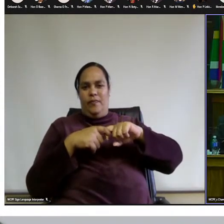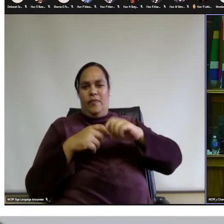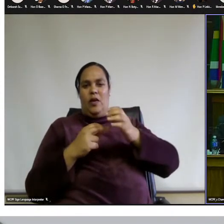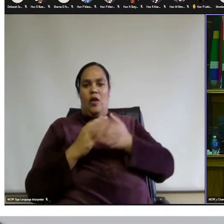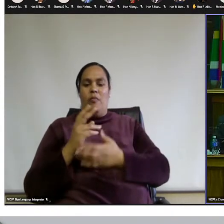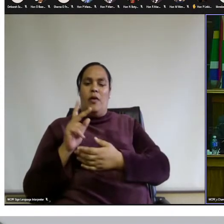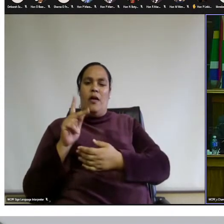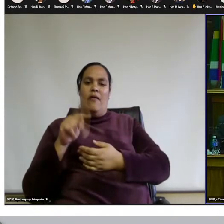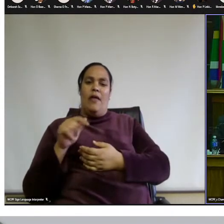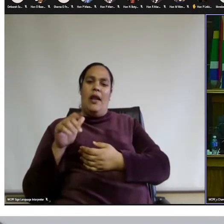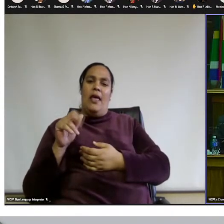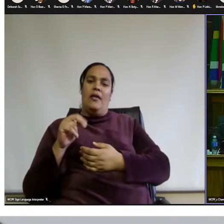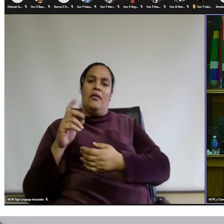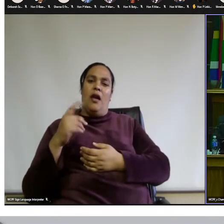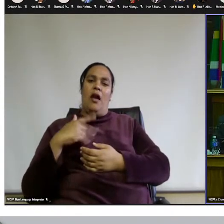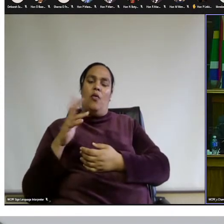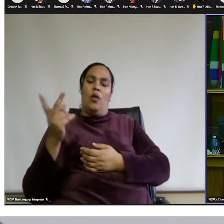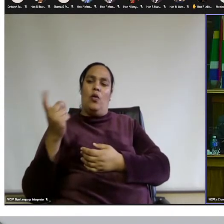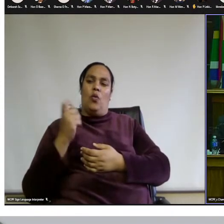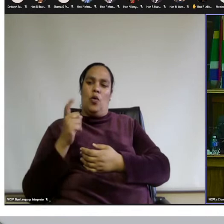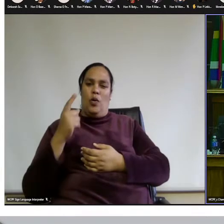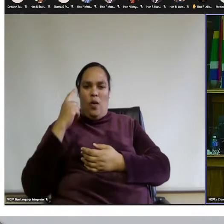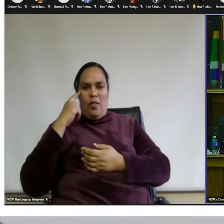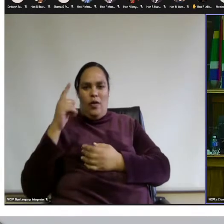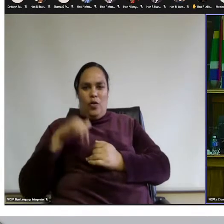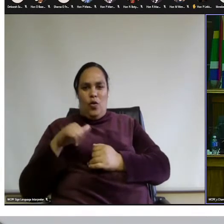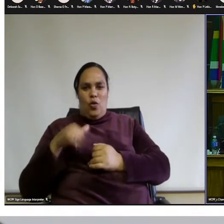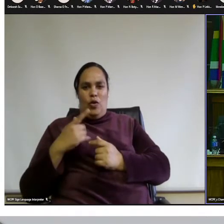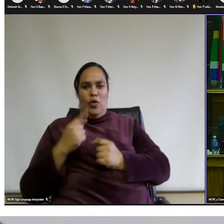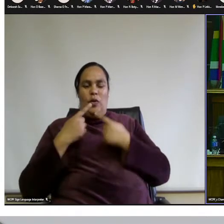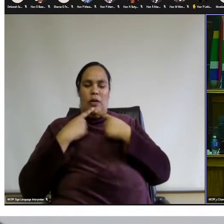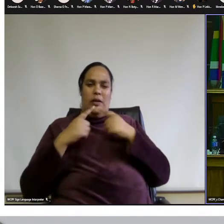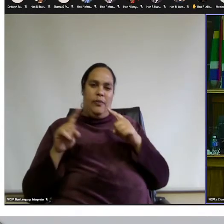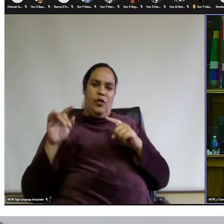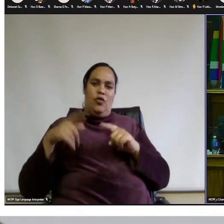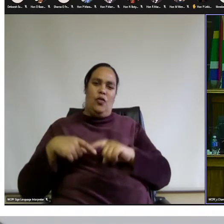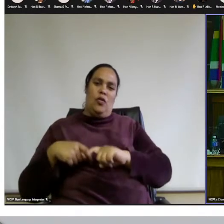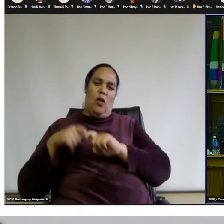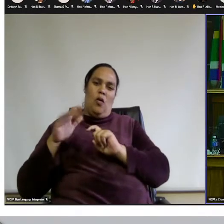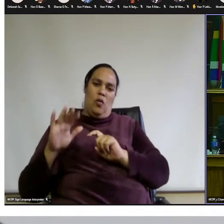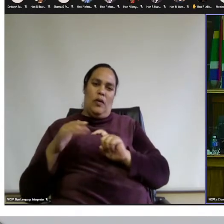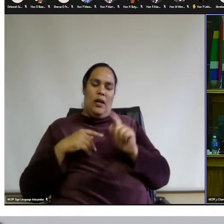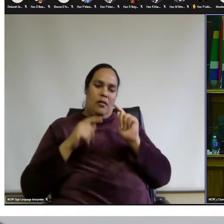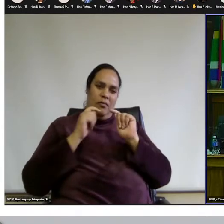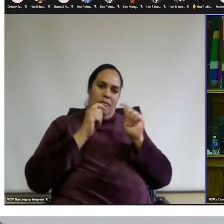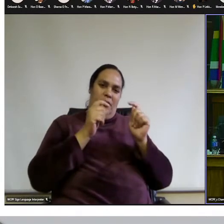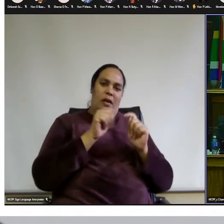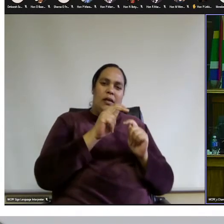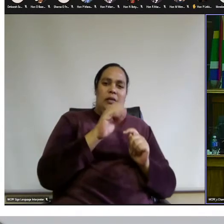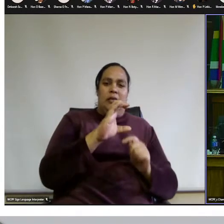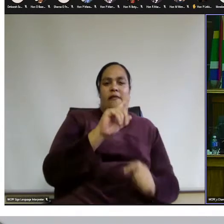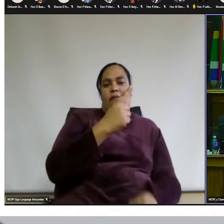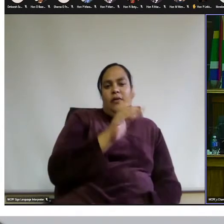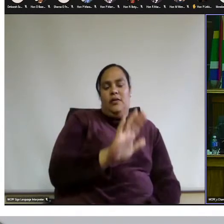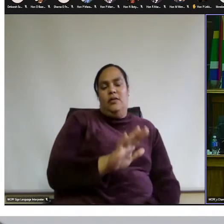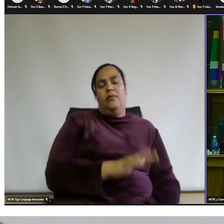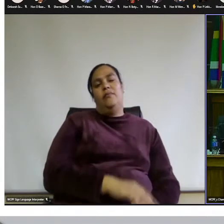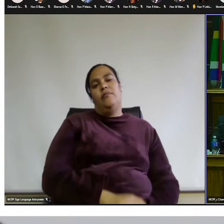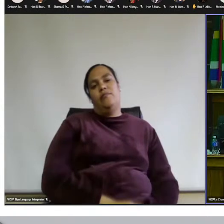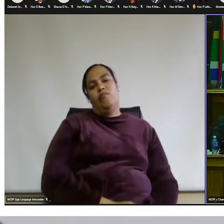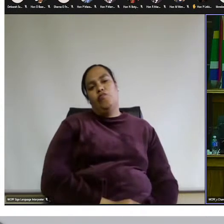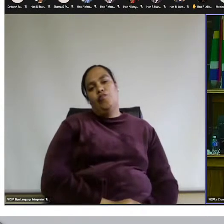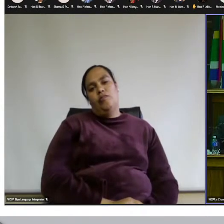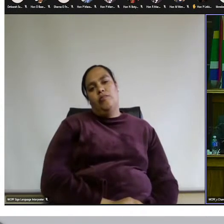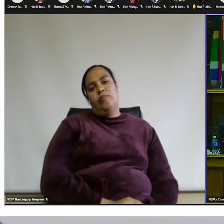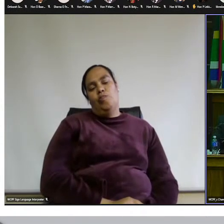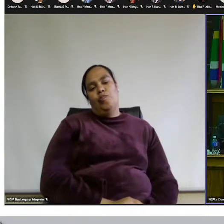when the time is right. I'm assuming you're waiting in to do a declaration. I recognise the ANC first. Over to you, Honourable Leke.